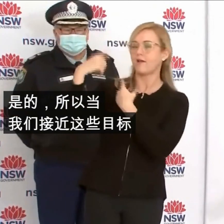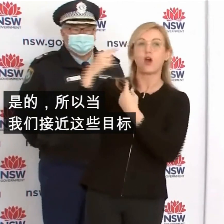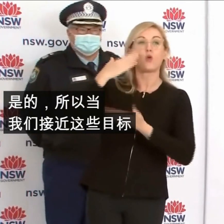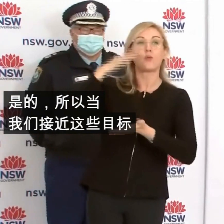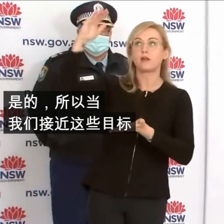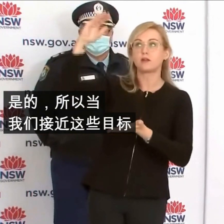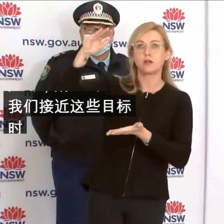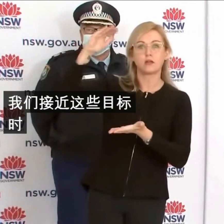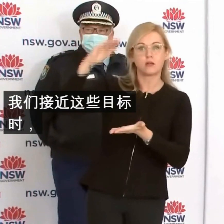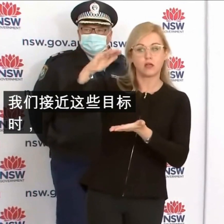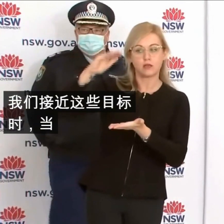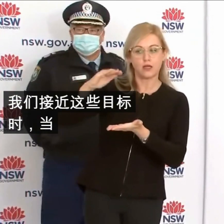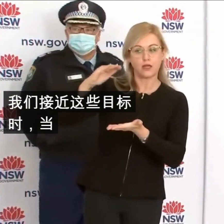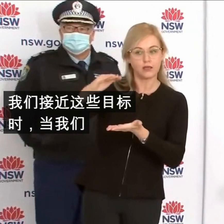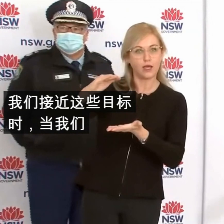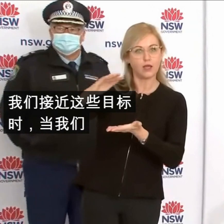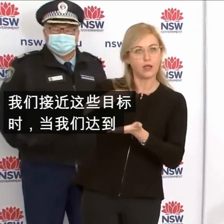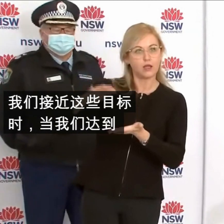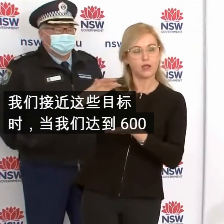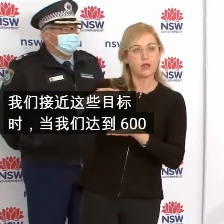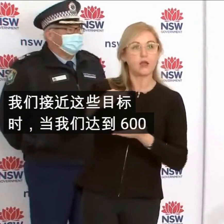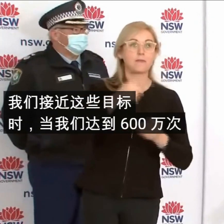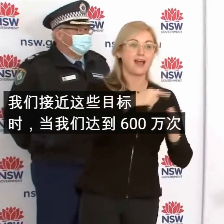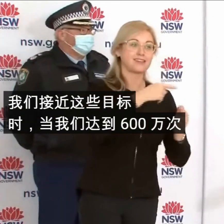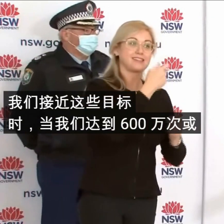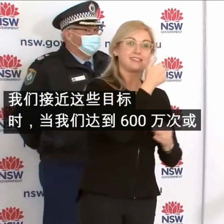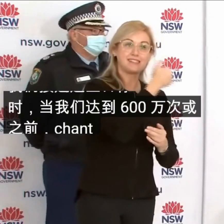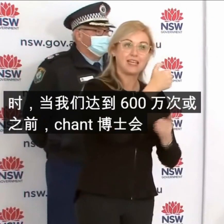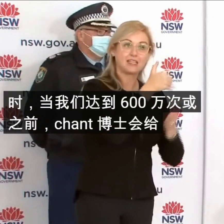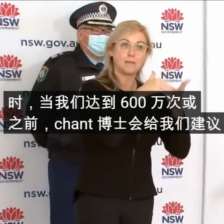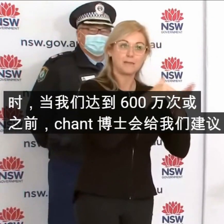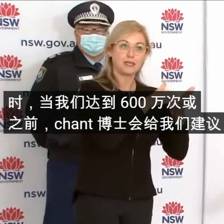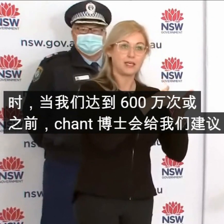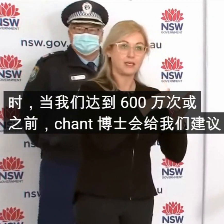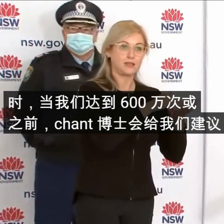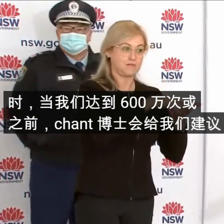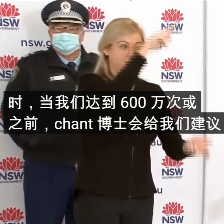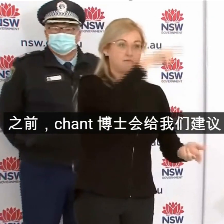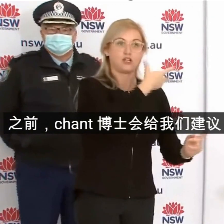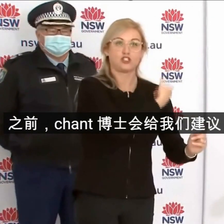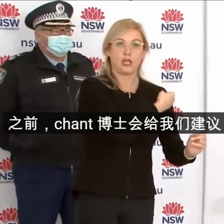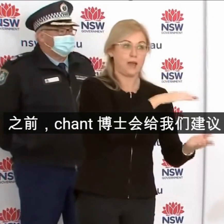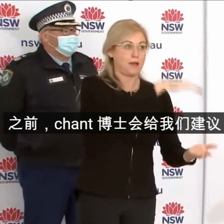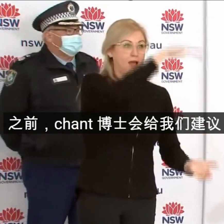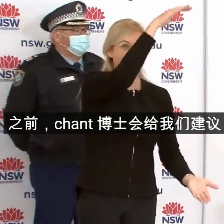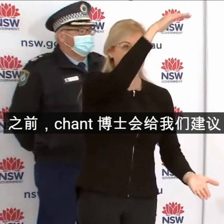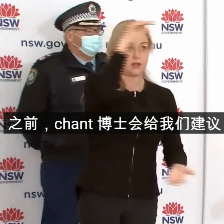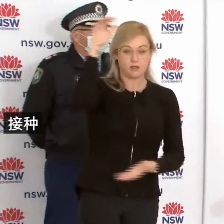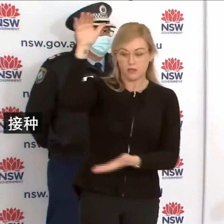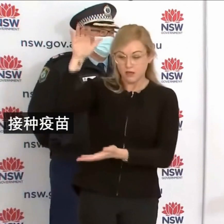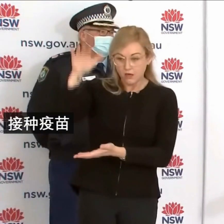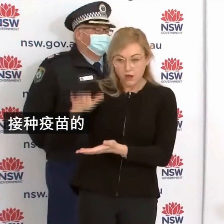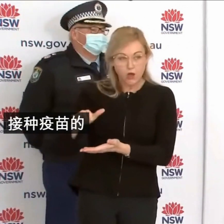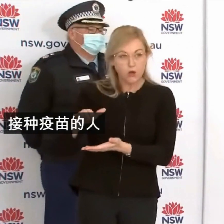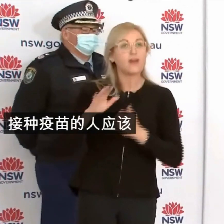those targets. When we get to 6 million jabs, or just before then, Dr. Chant and her team will give government advice on what are